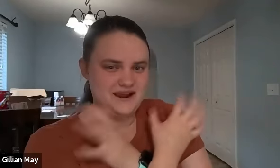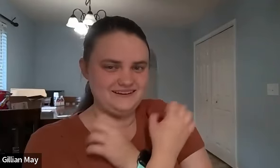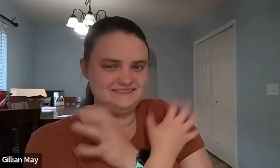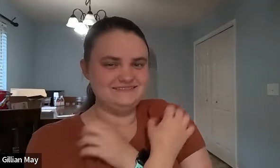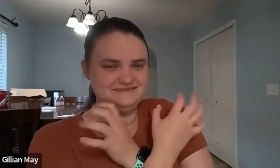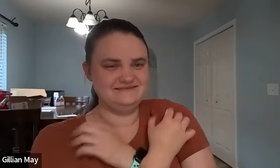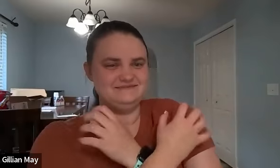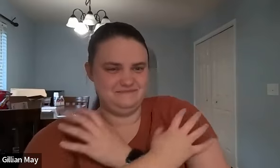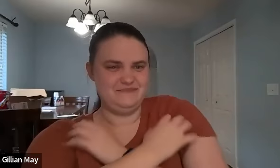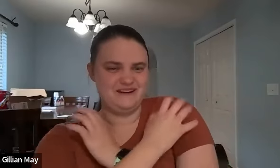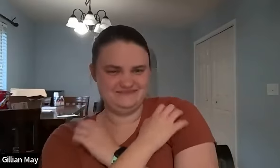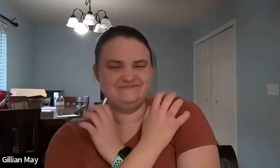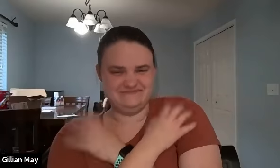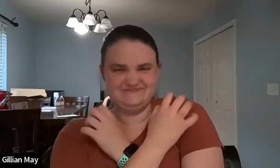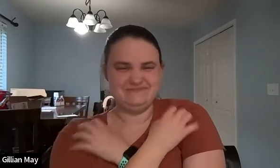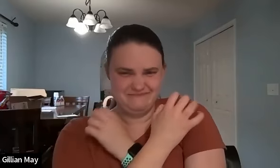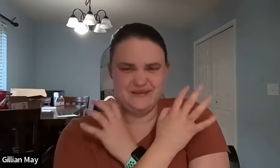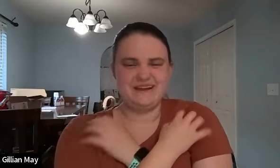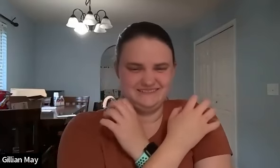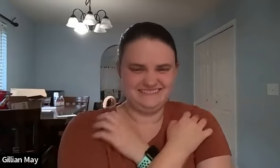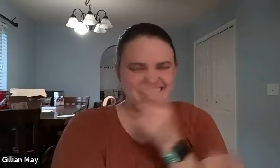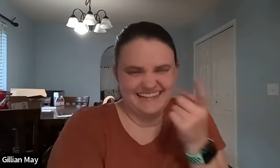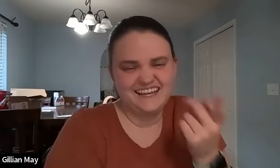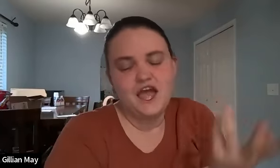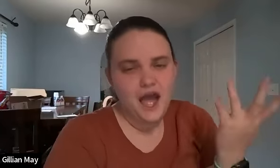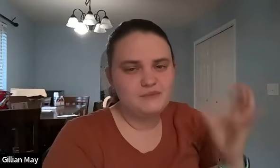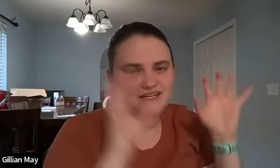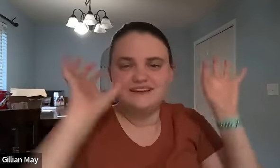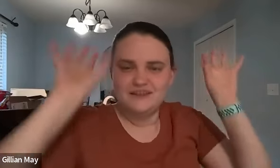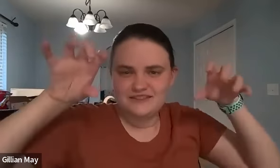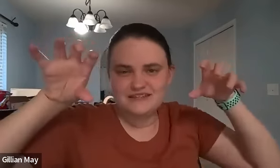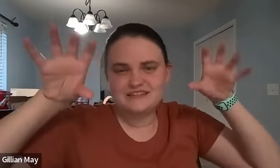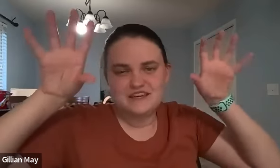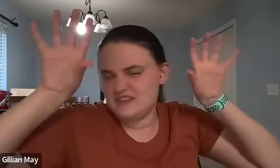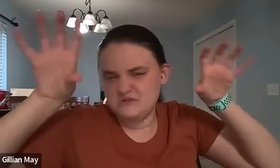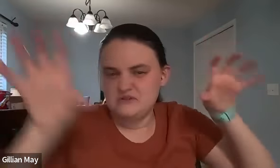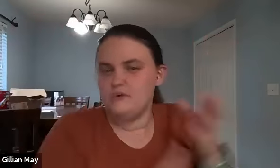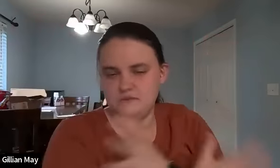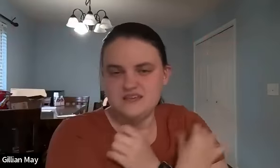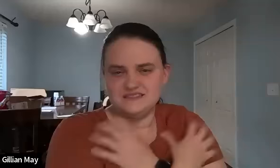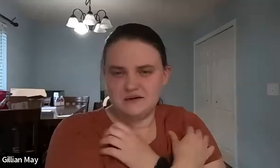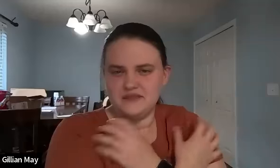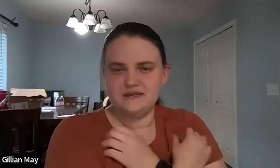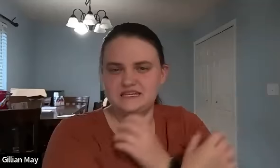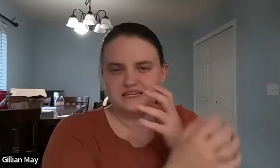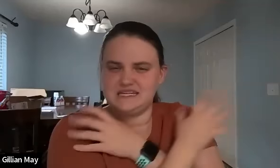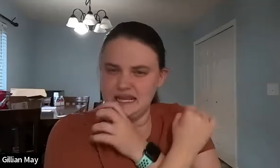bear, bear, bear. I mean, this, they'll know you mean something. It's like, it's an